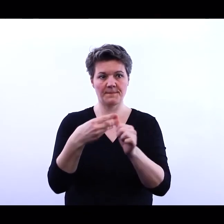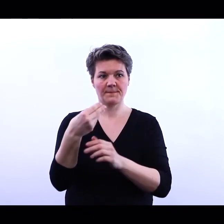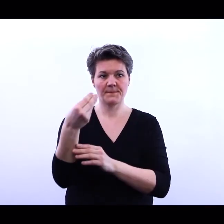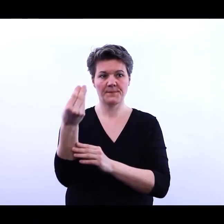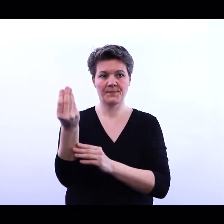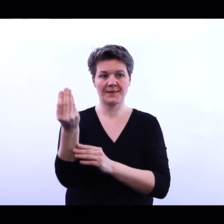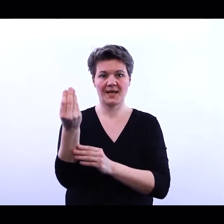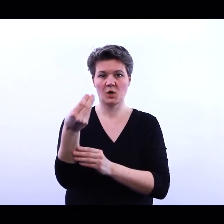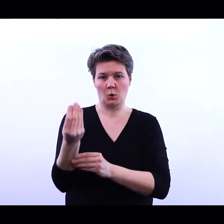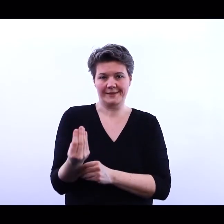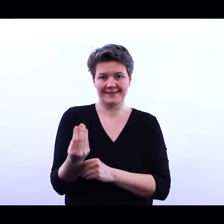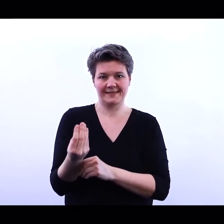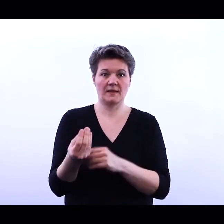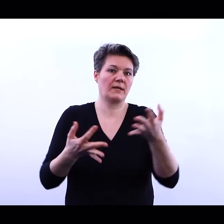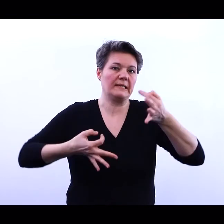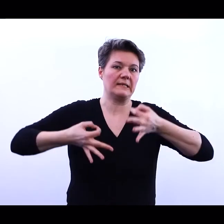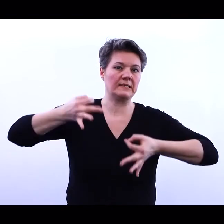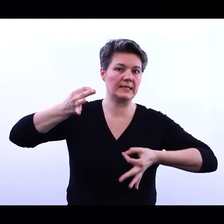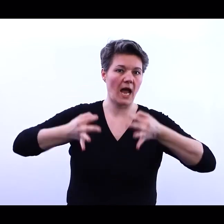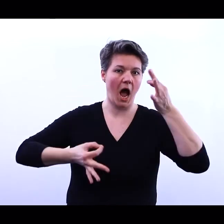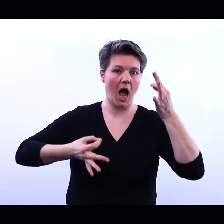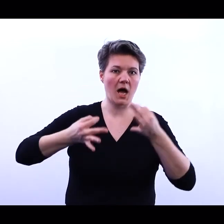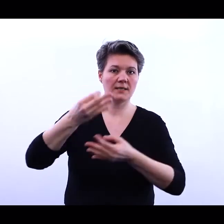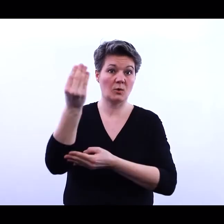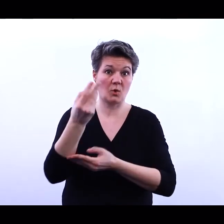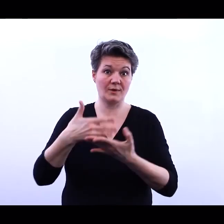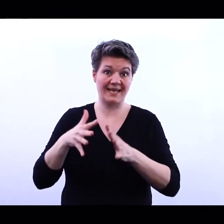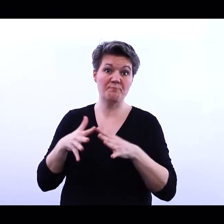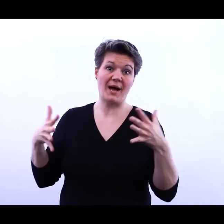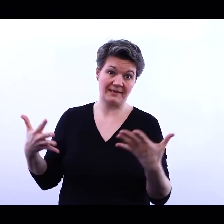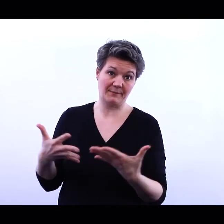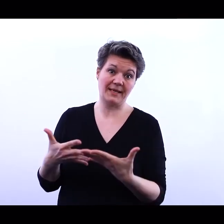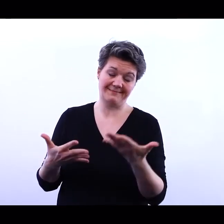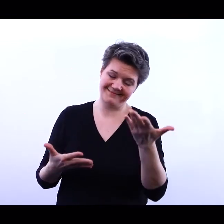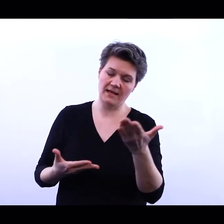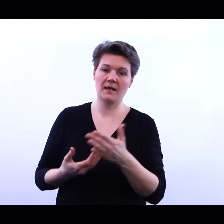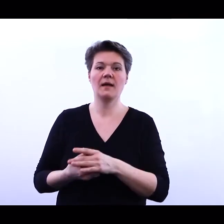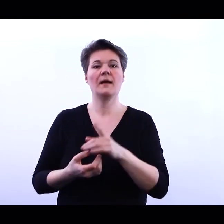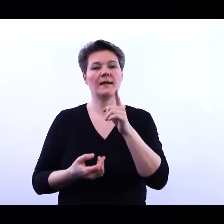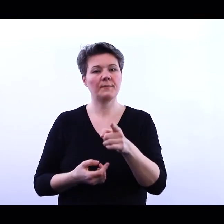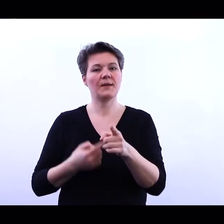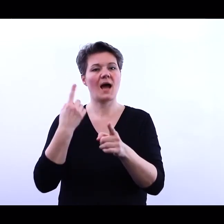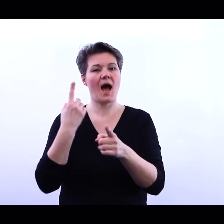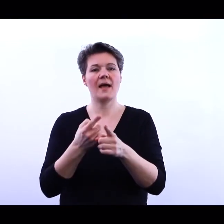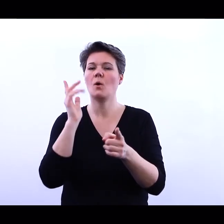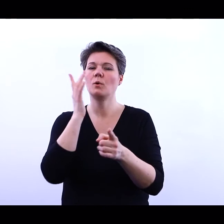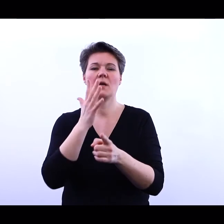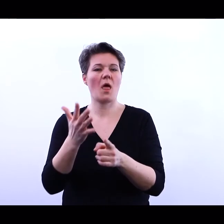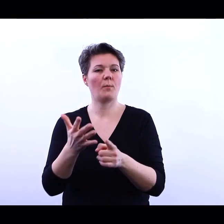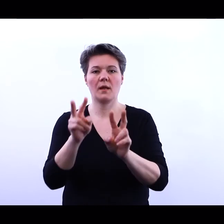know, because what is theater? What is art in the pandemic? It's been a challenge. And I found this incredibly